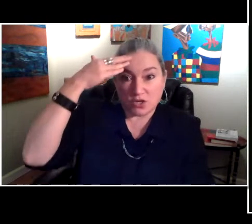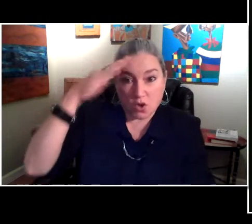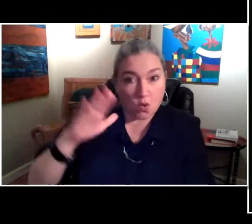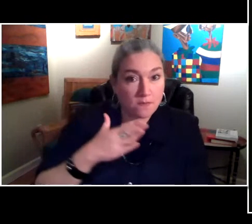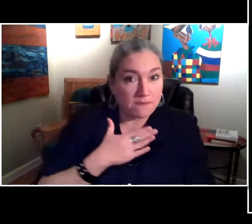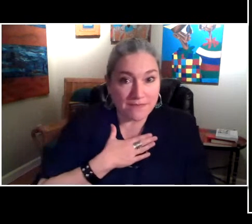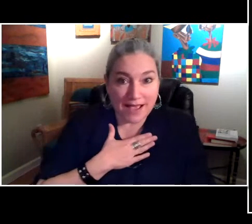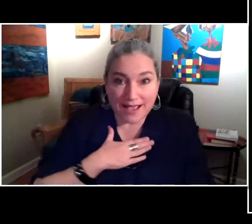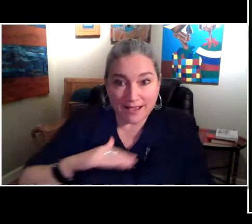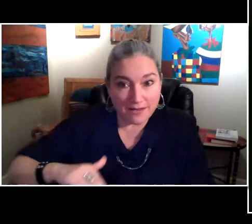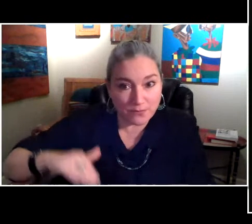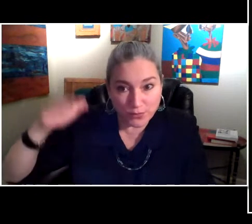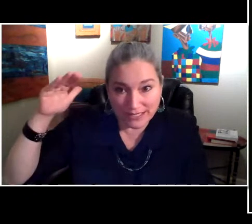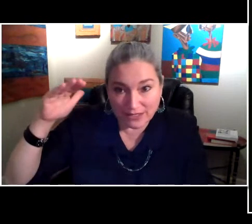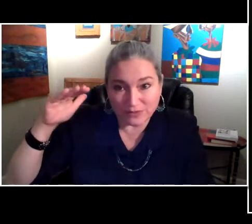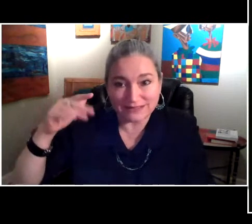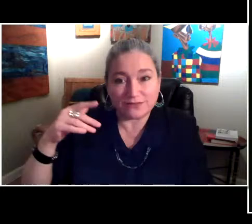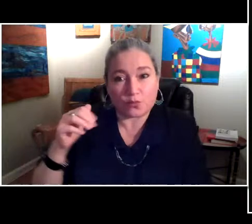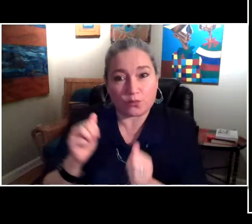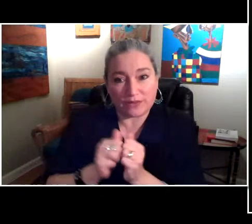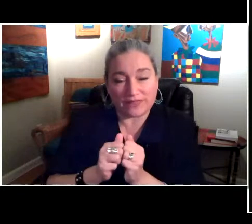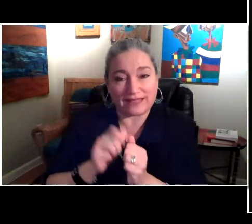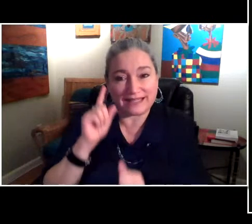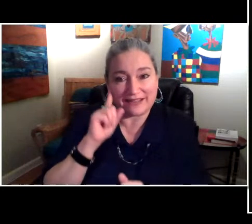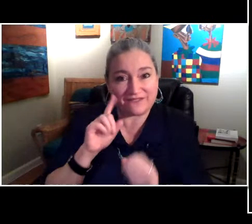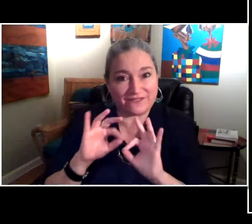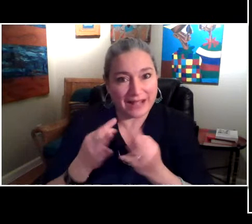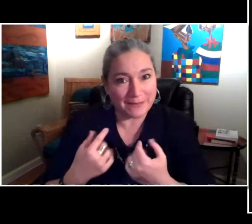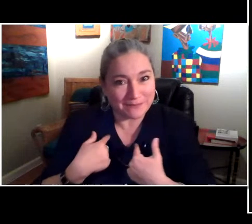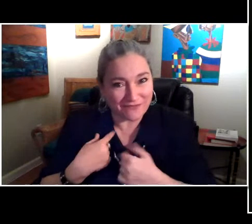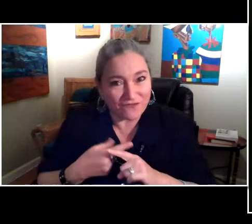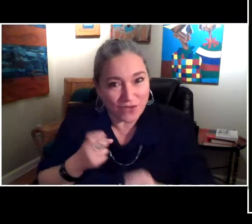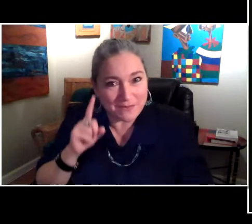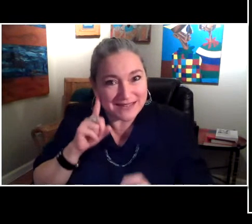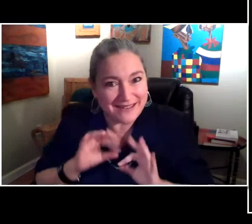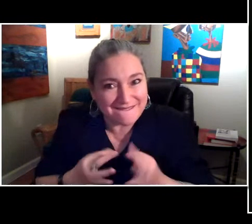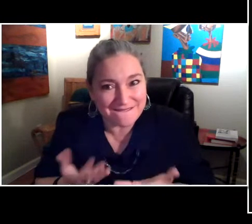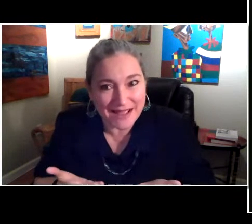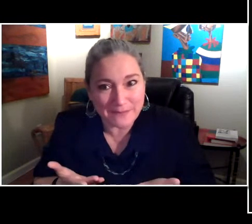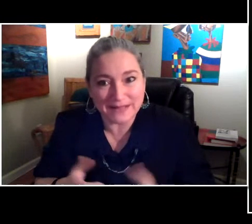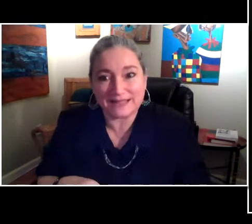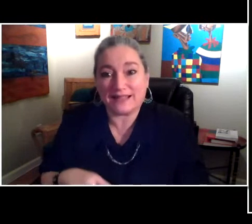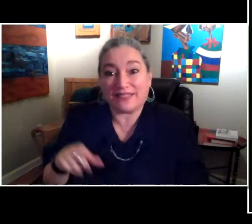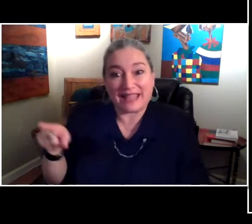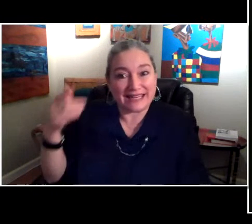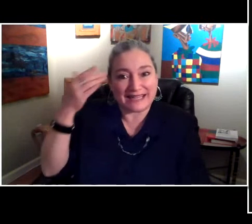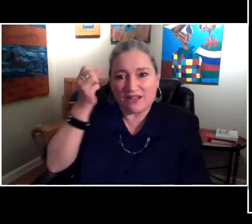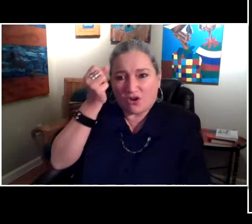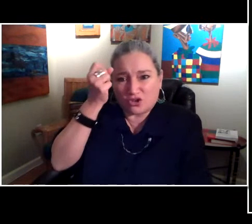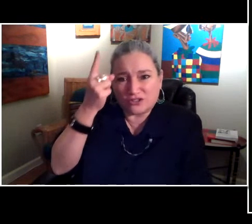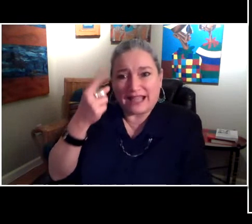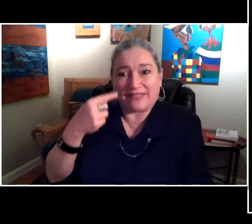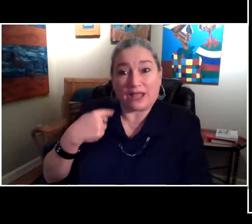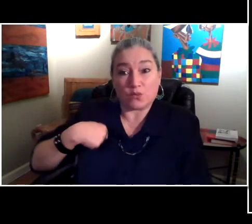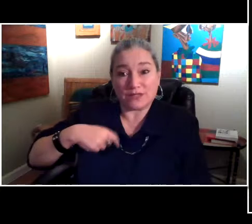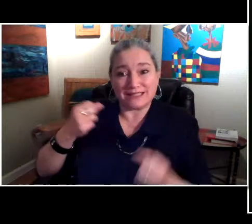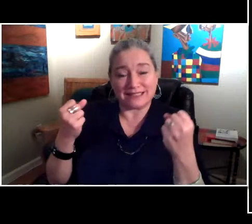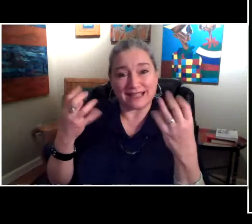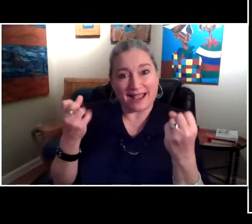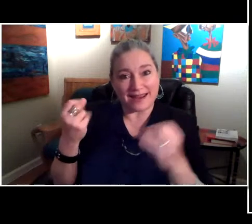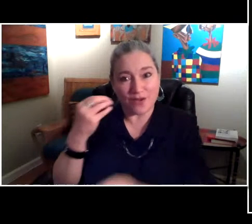off. Lee shares in this piece of art, they didn't know my upbringing was with a deaf